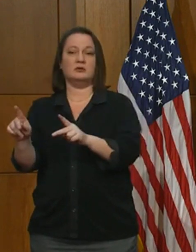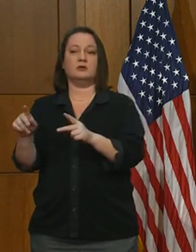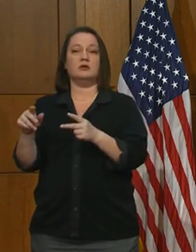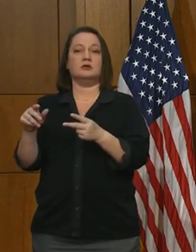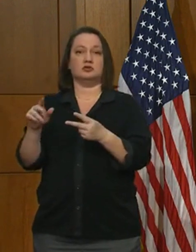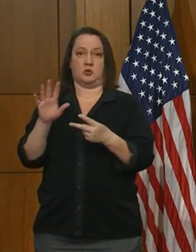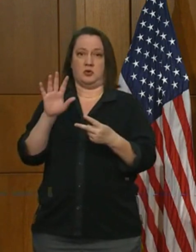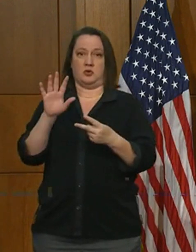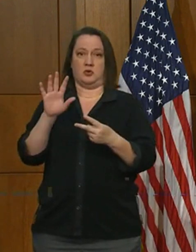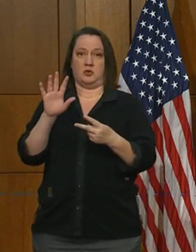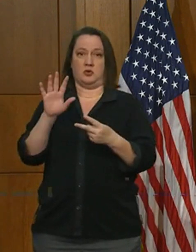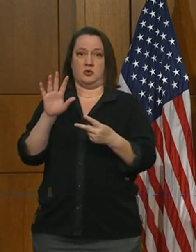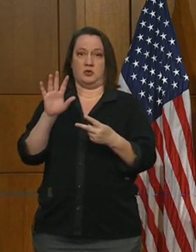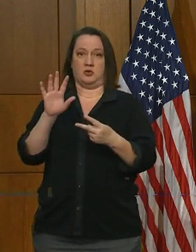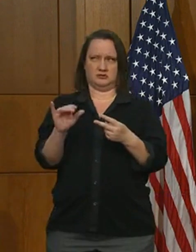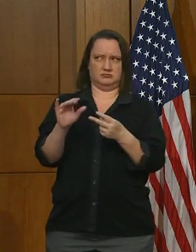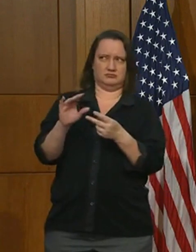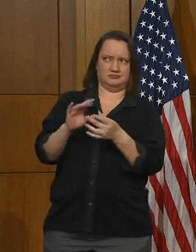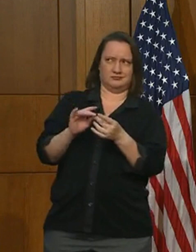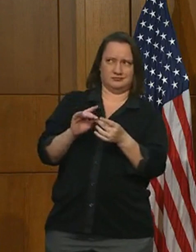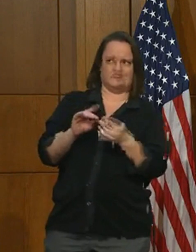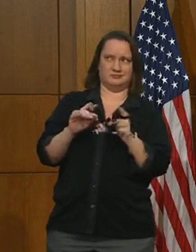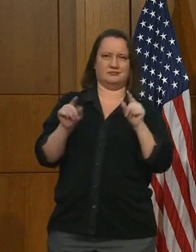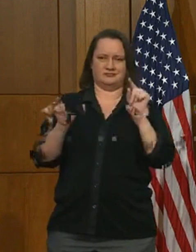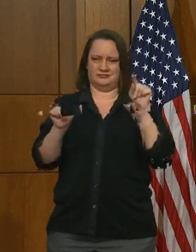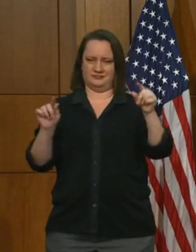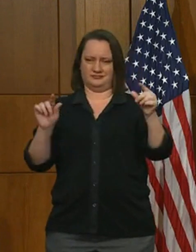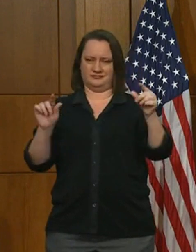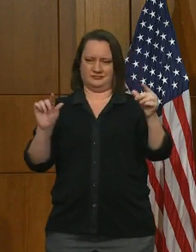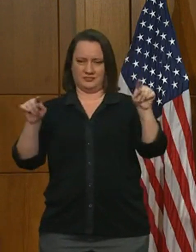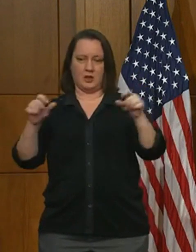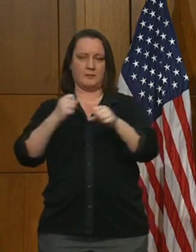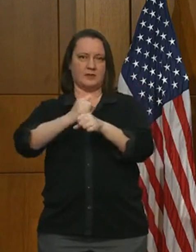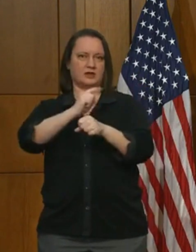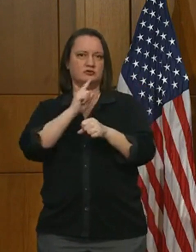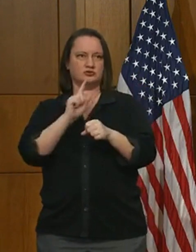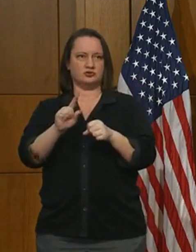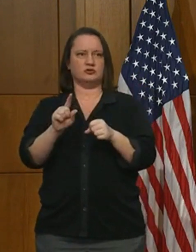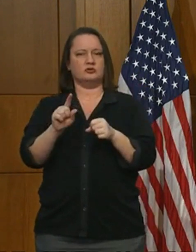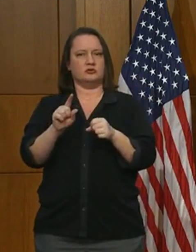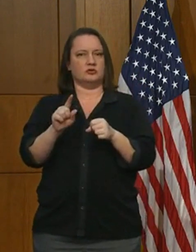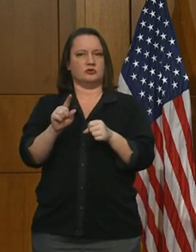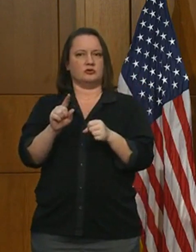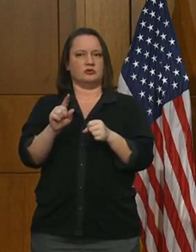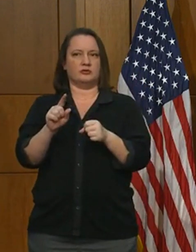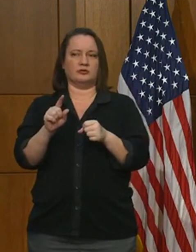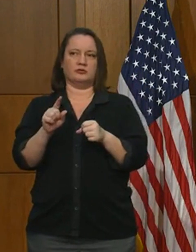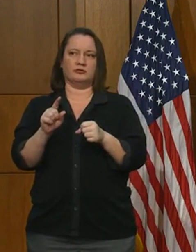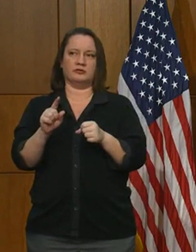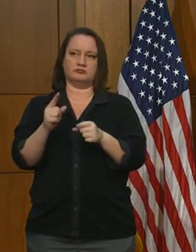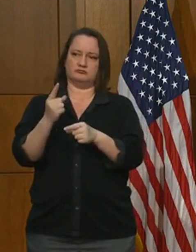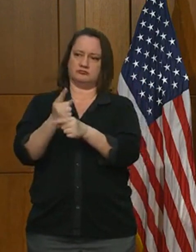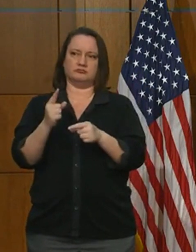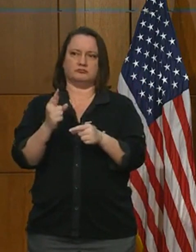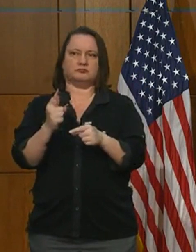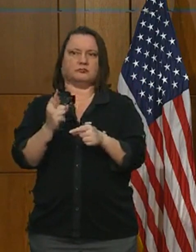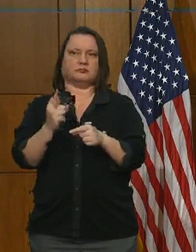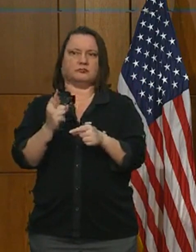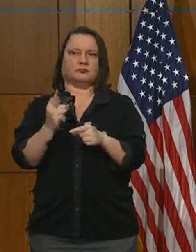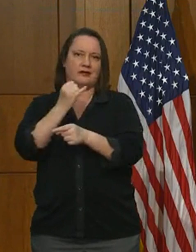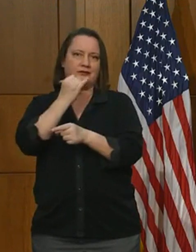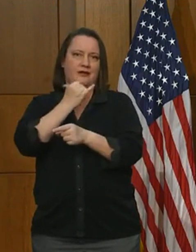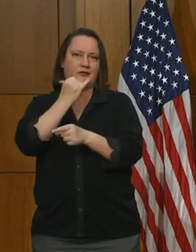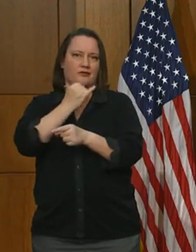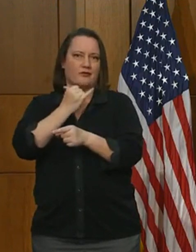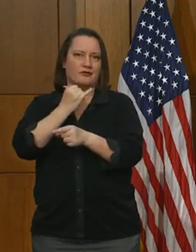exact data point to make sure that there wasn't some error in the